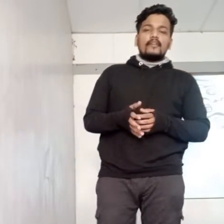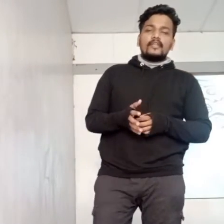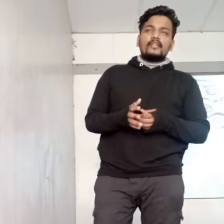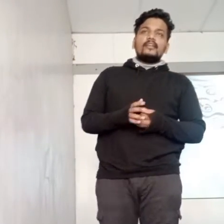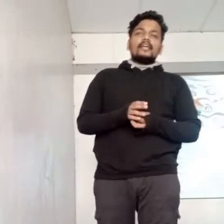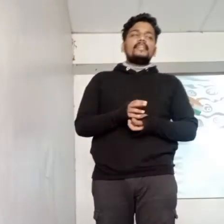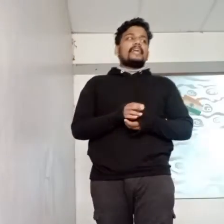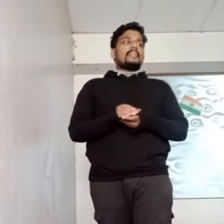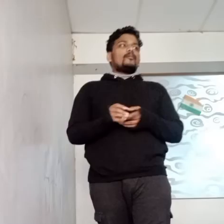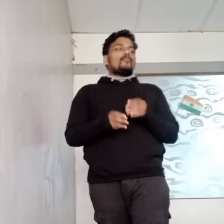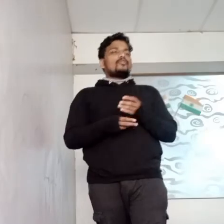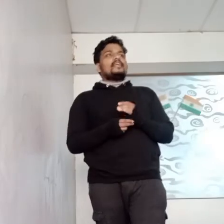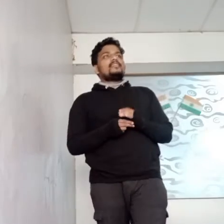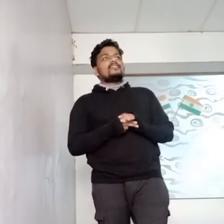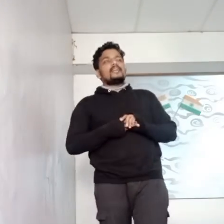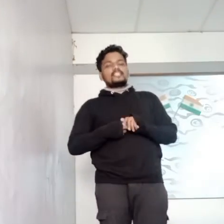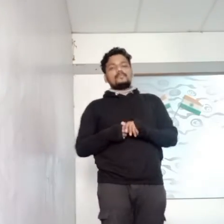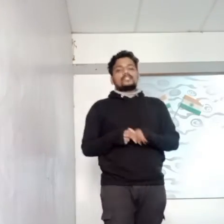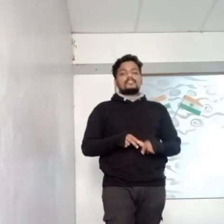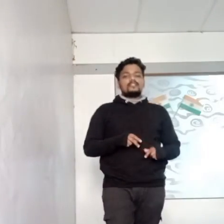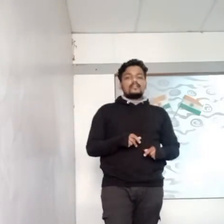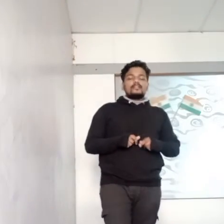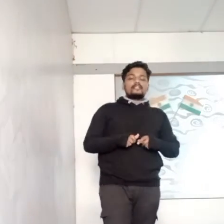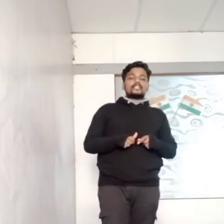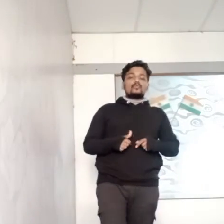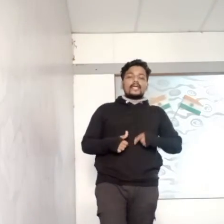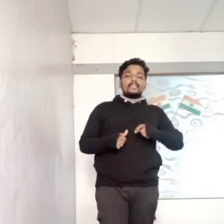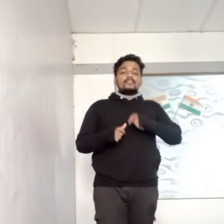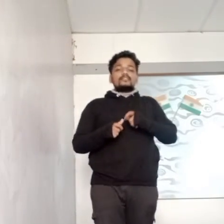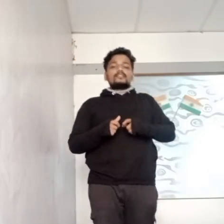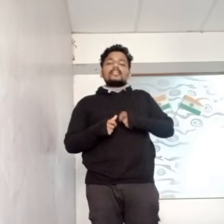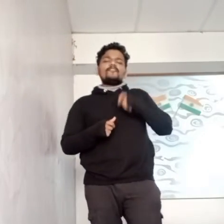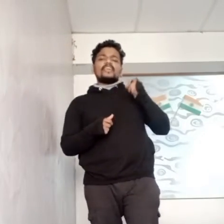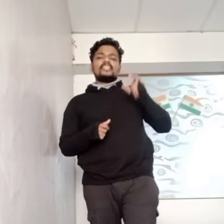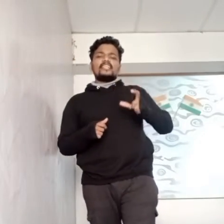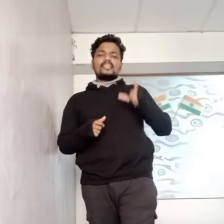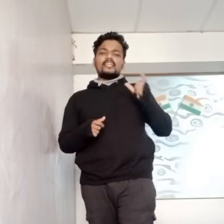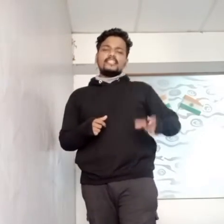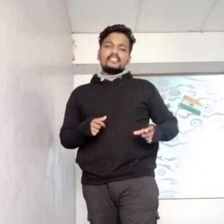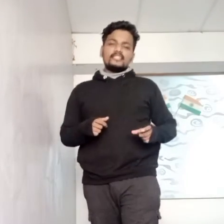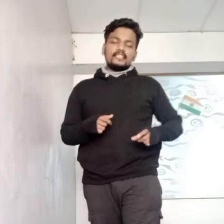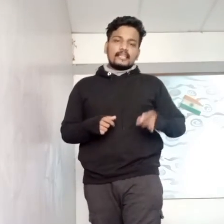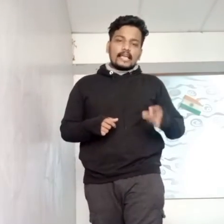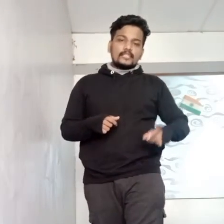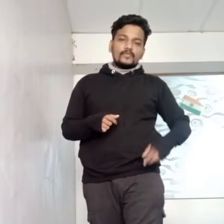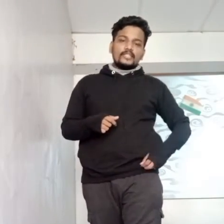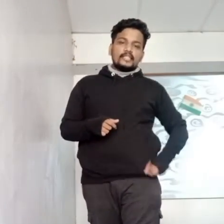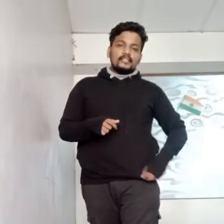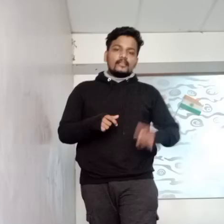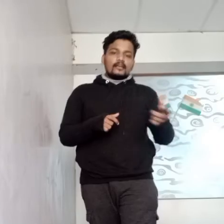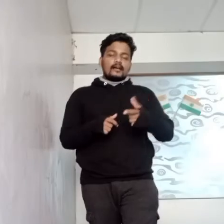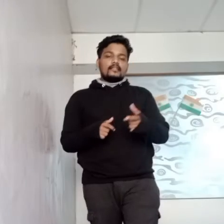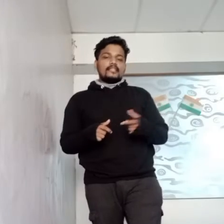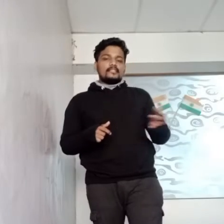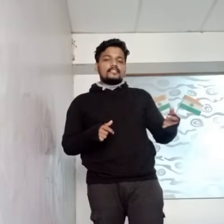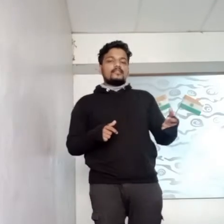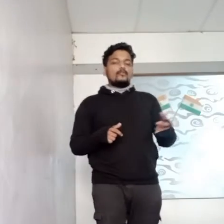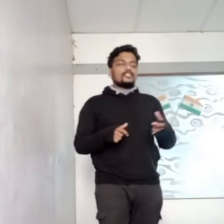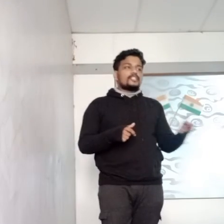having any idea about that exceptions. That's why if any condition is there, as we seen, there is a one scenario